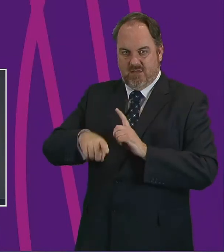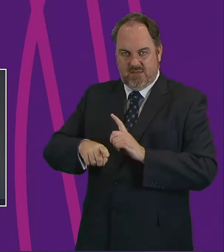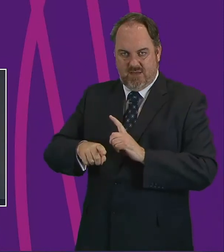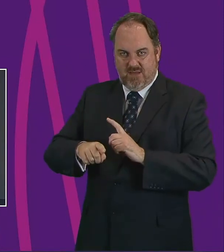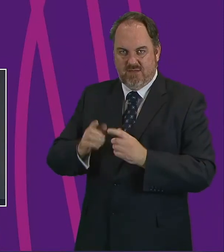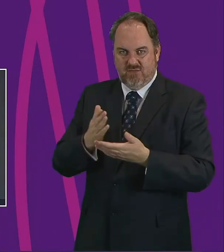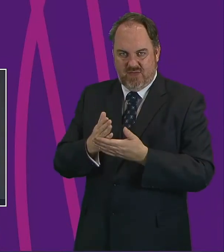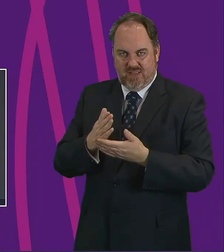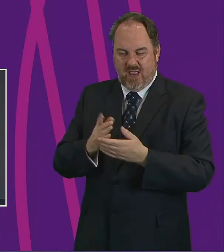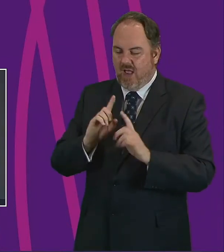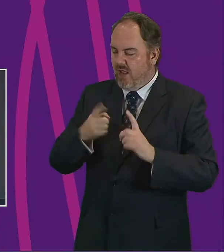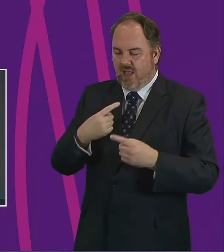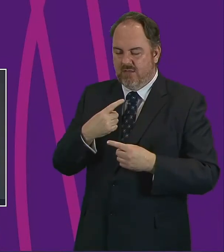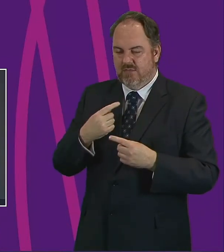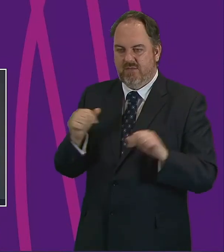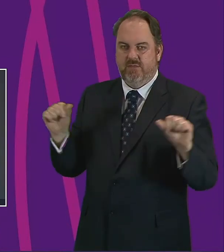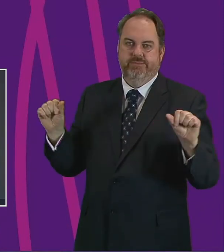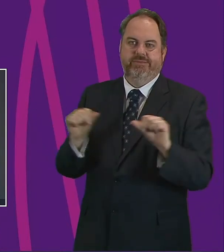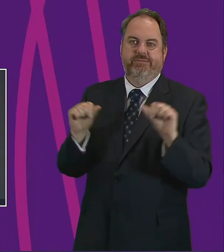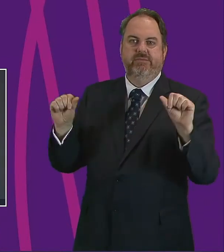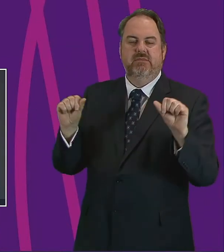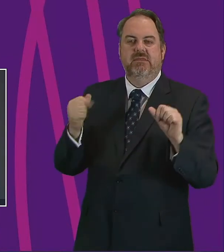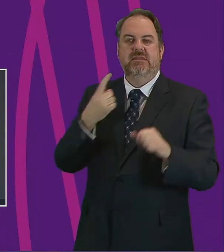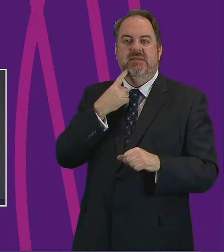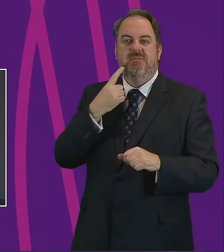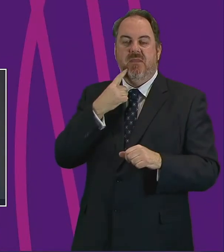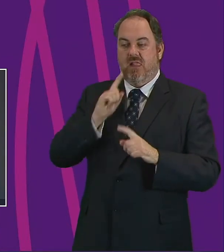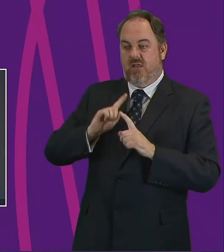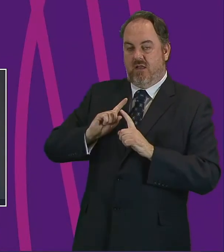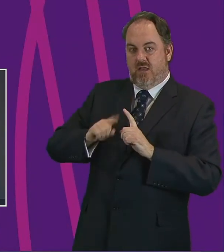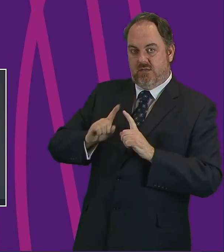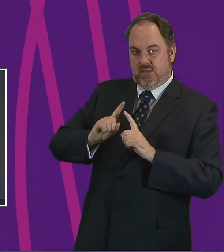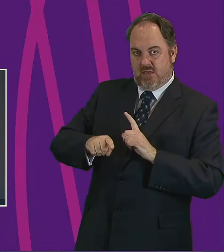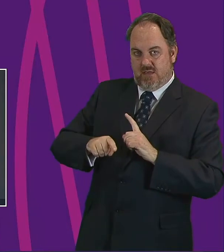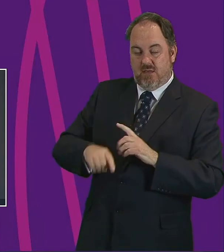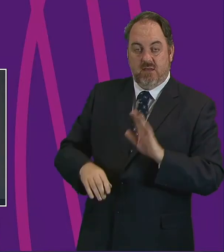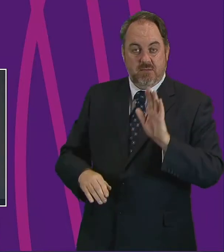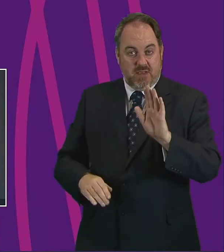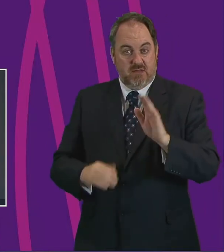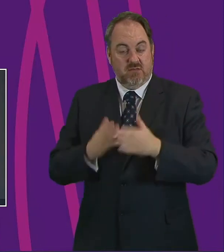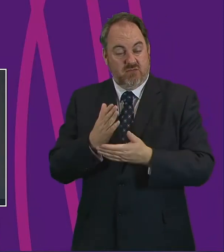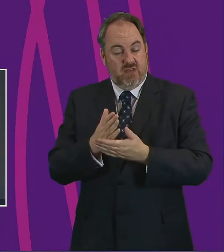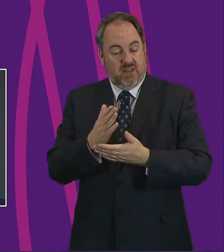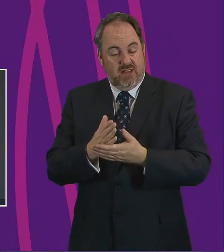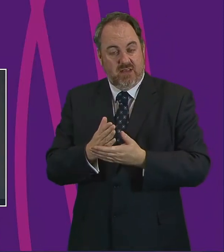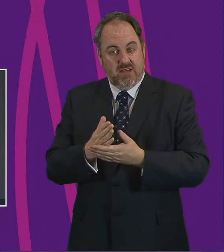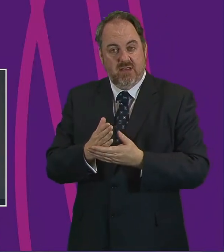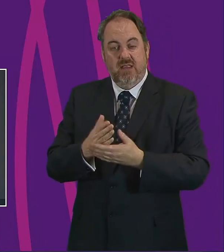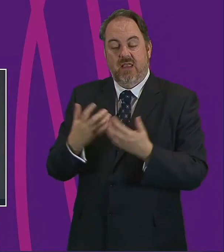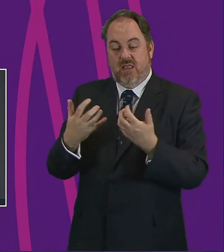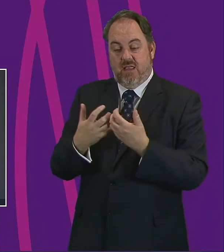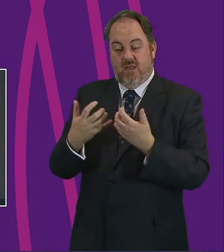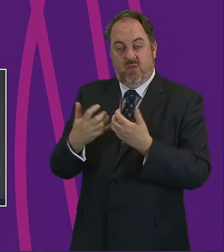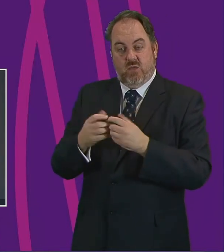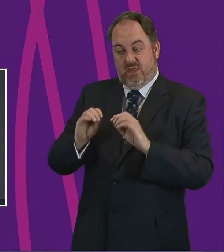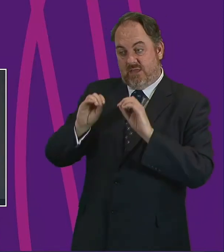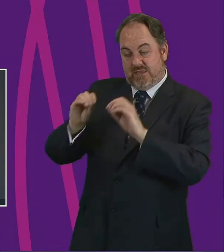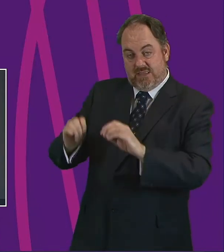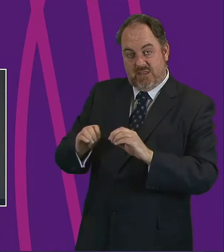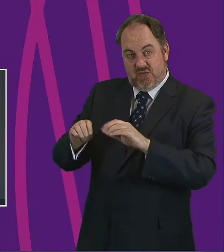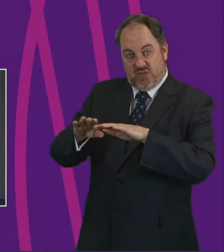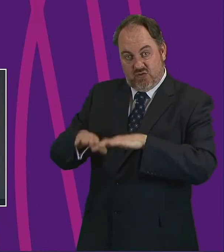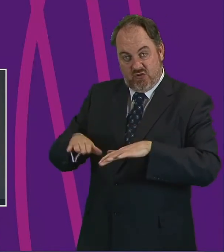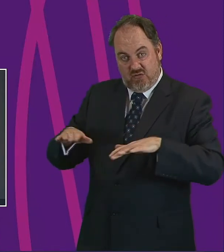give a general answer to all of them. I would say that the approach to blended learning will